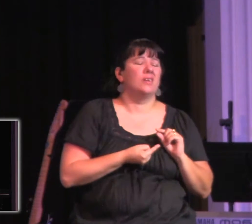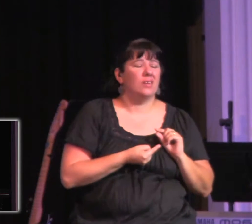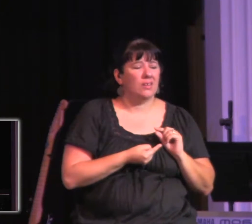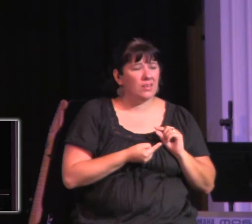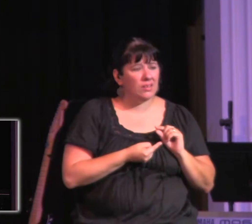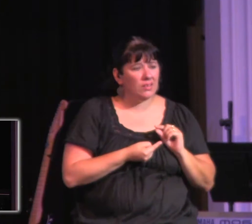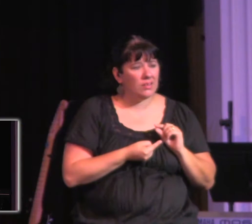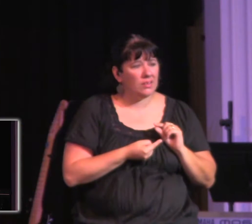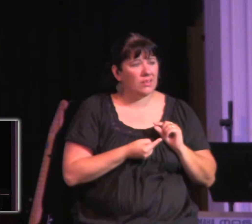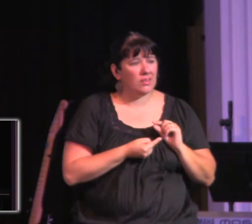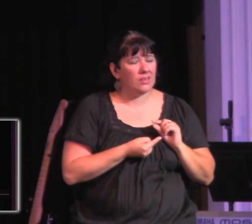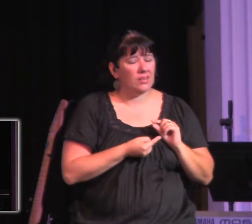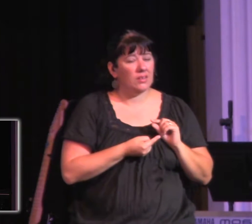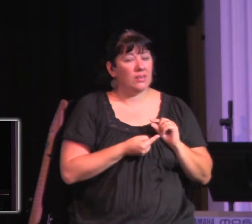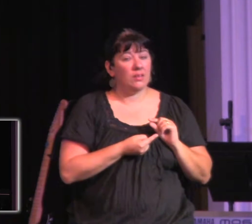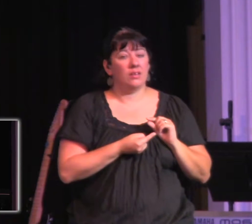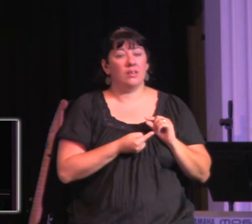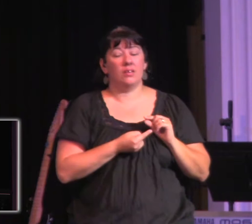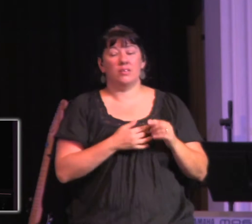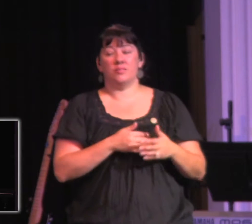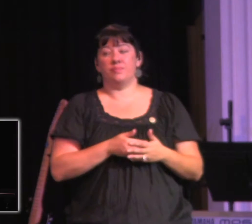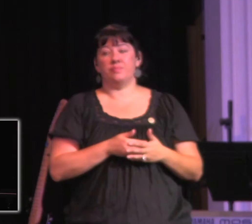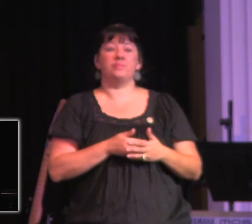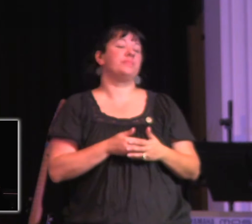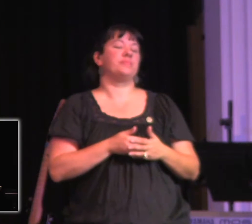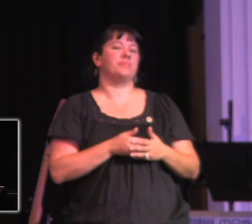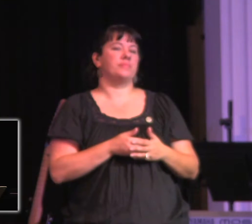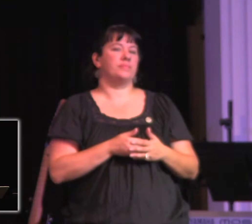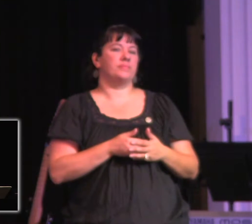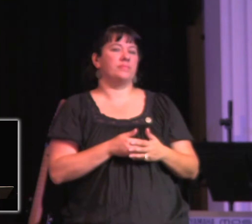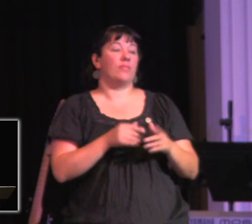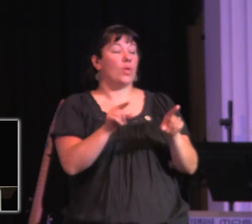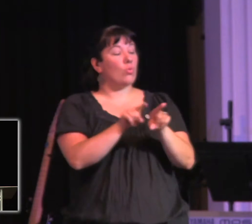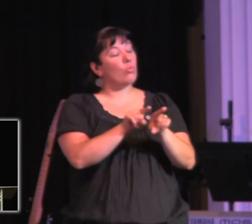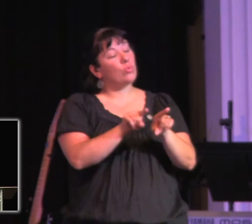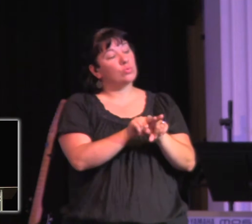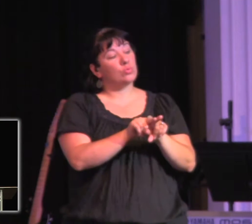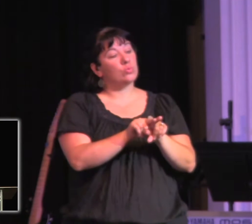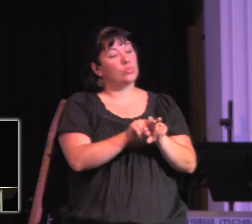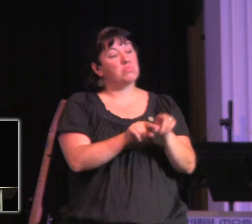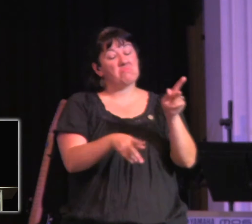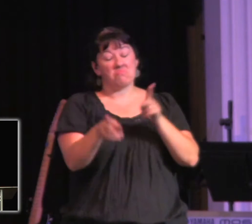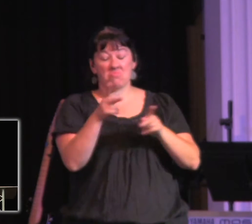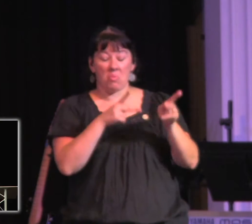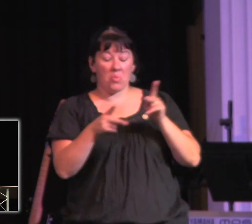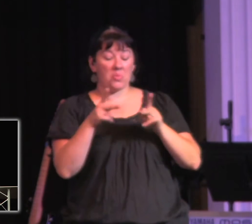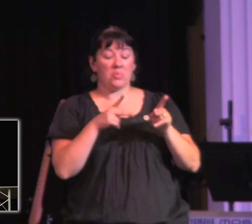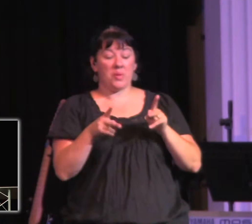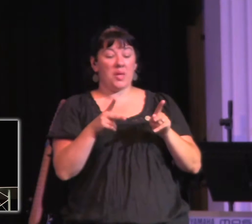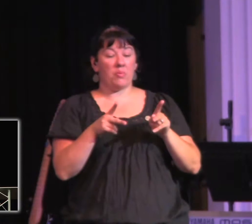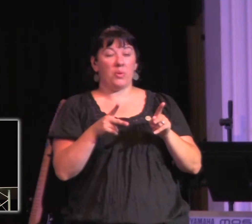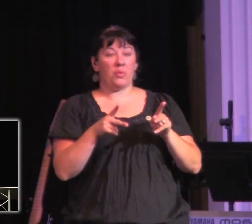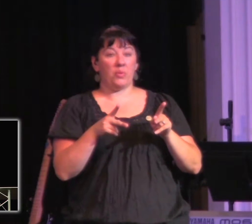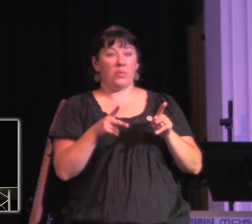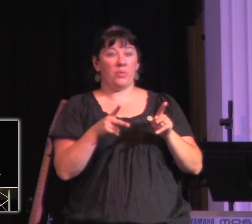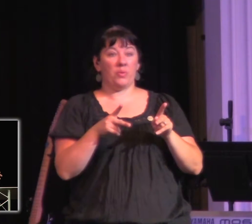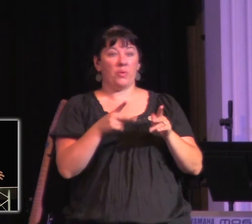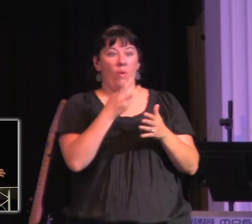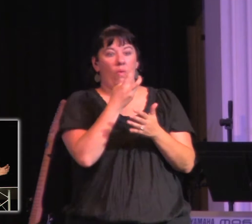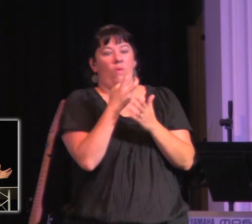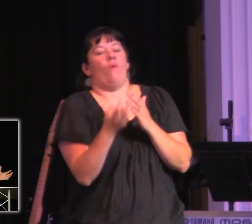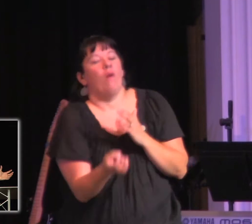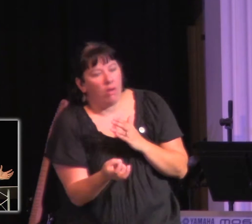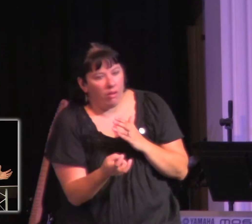over to sinful temptation whenever they've been broken in life. Some people have a greater resistance to